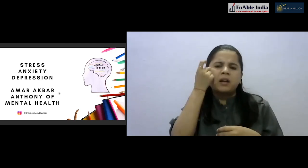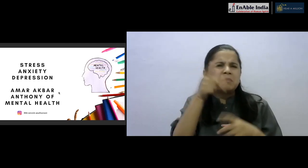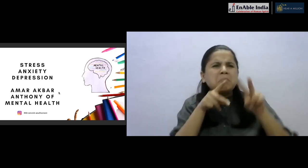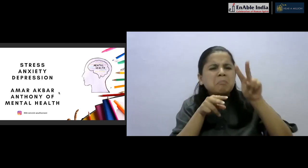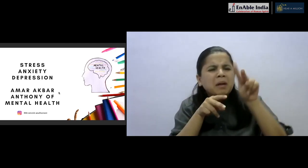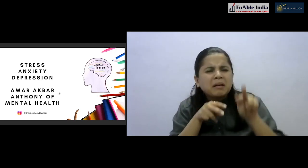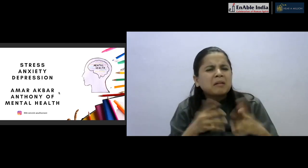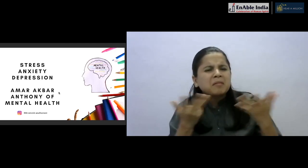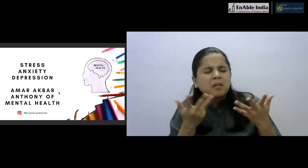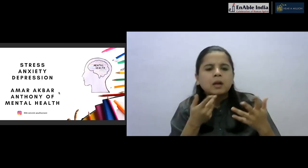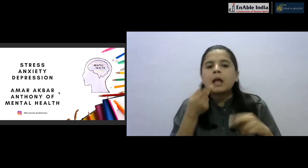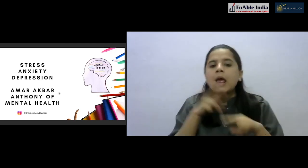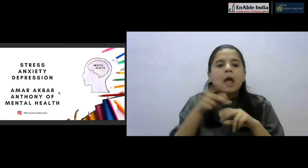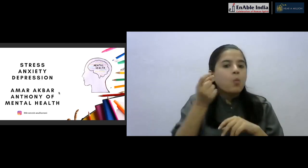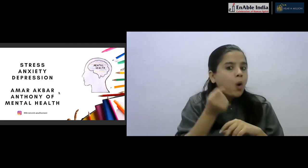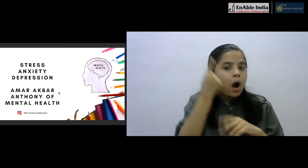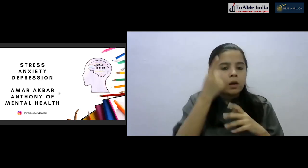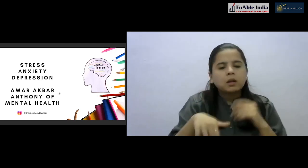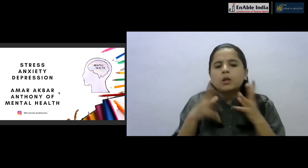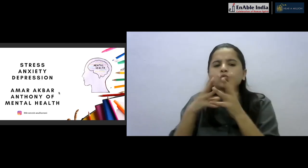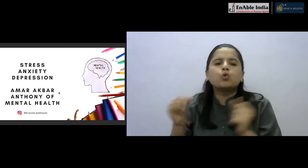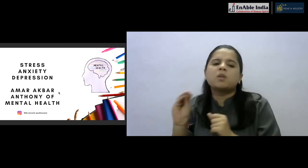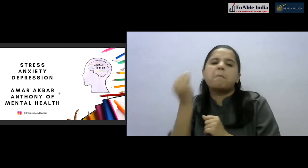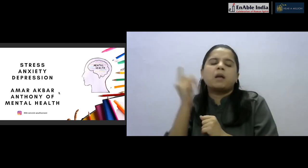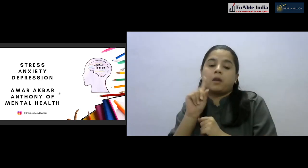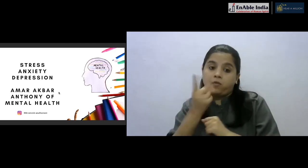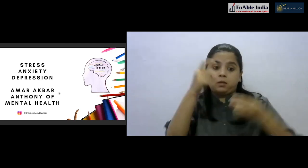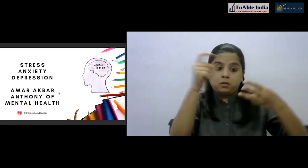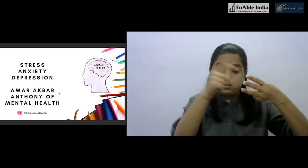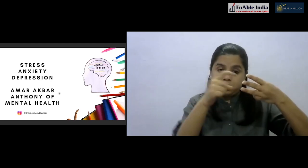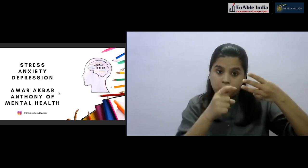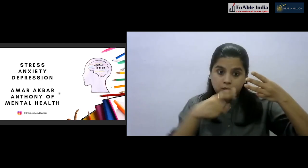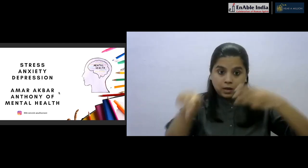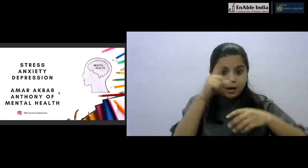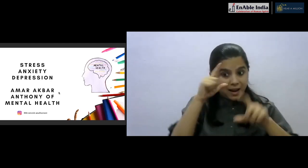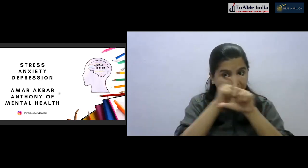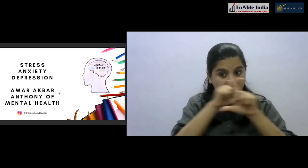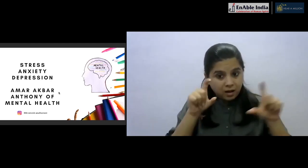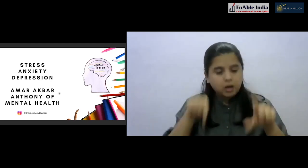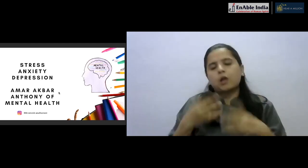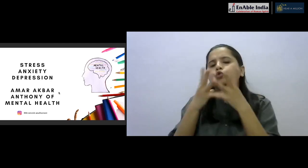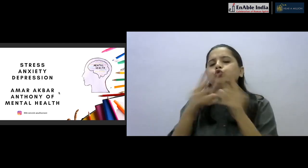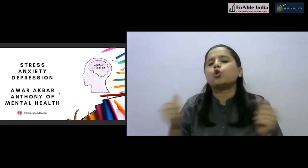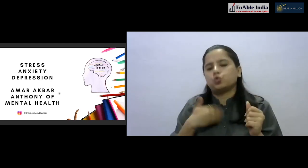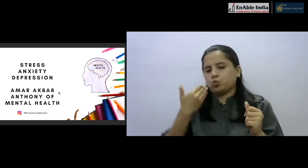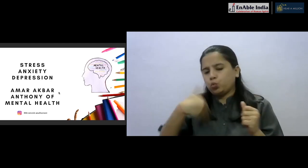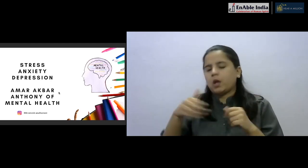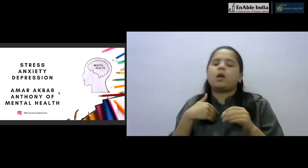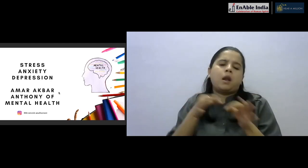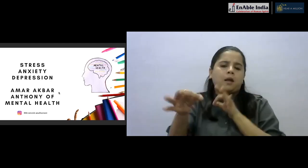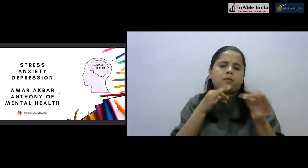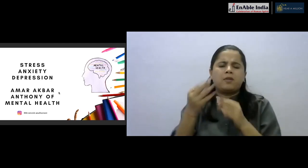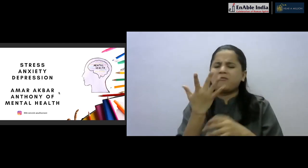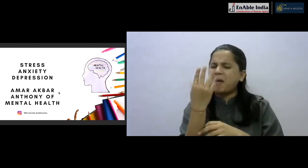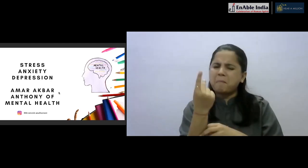the problem, we can't understand the solutions in a better way. Okay, so we will talk about the solutions in literally 5 minutes. In literally